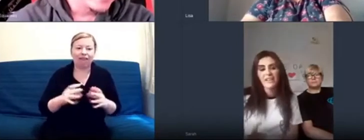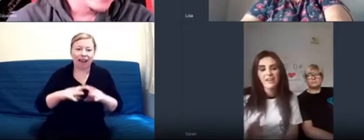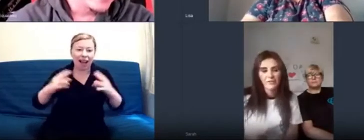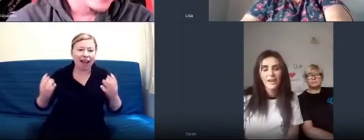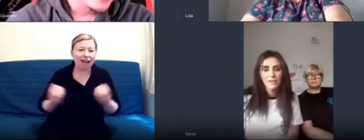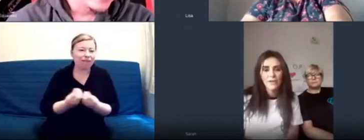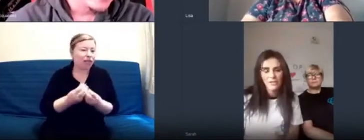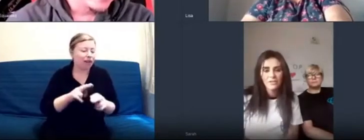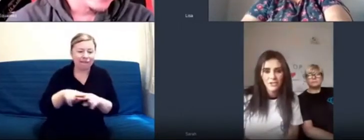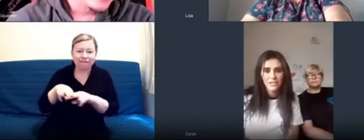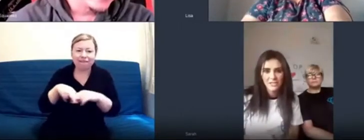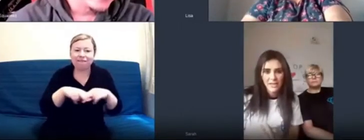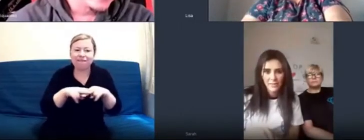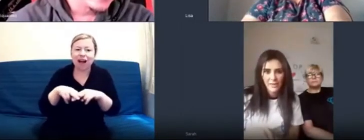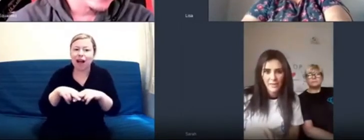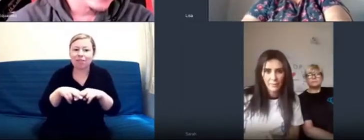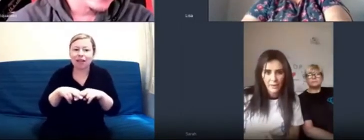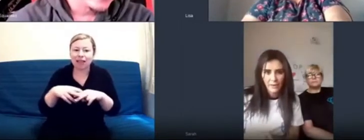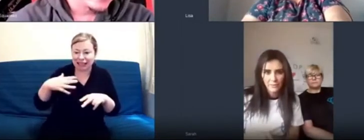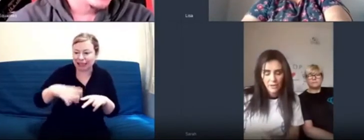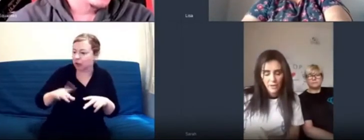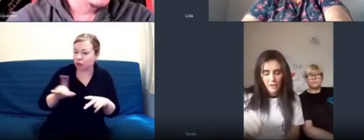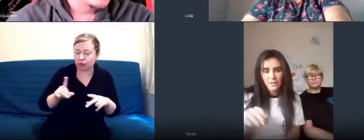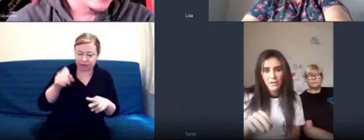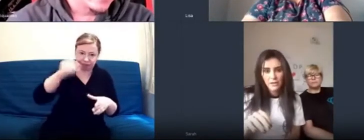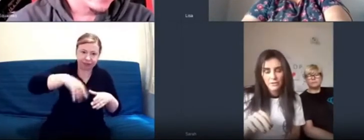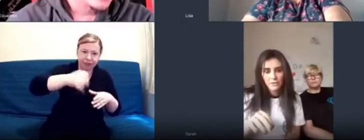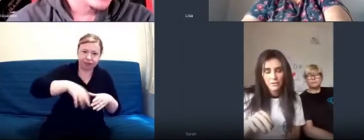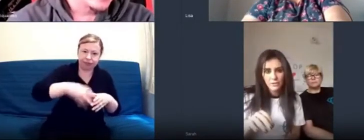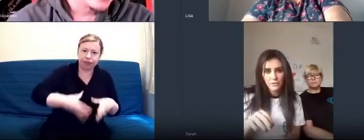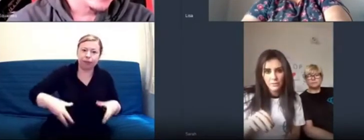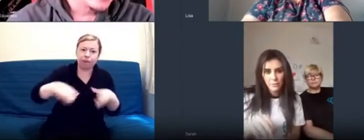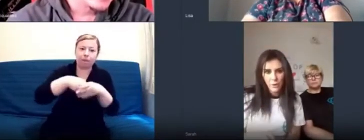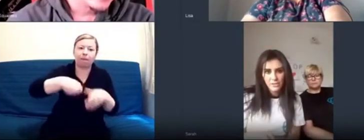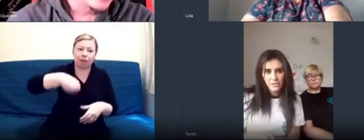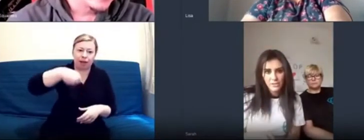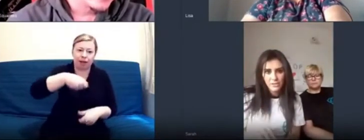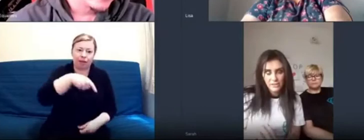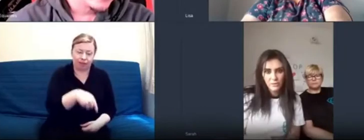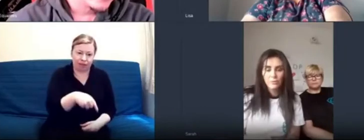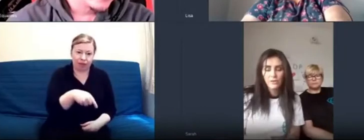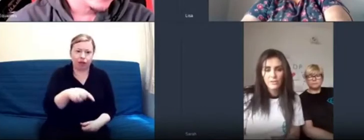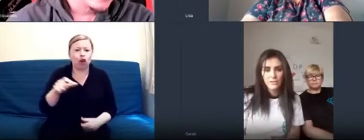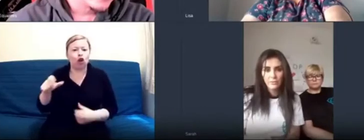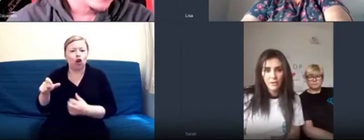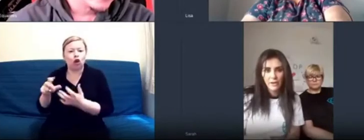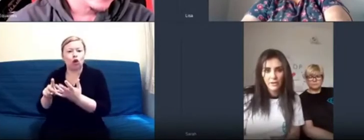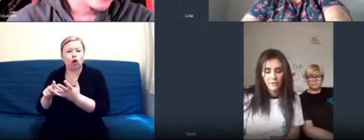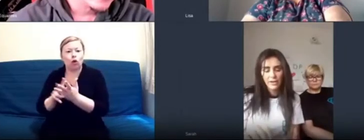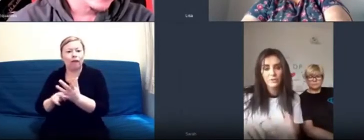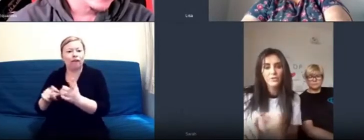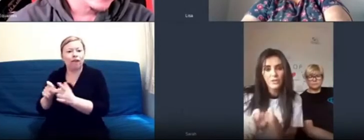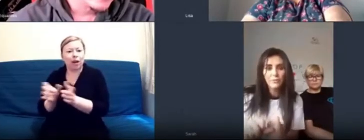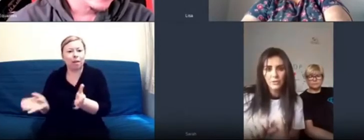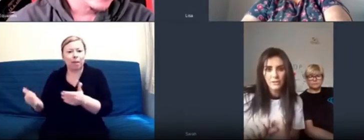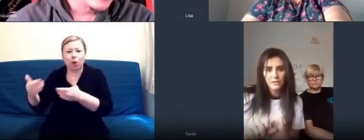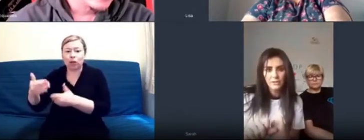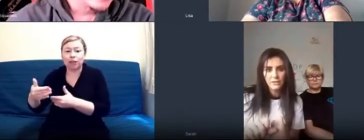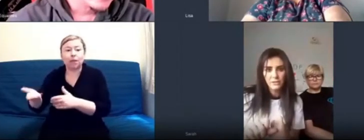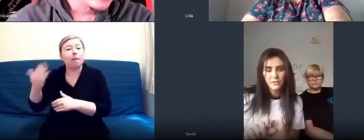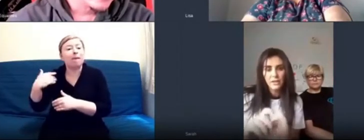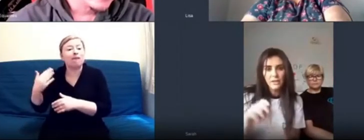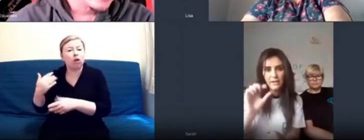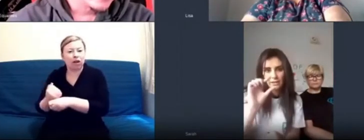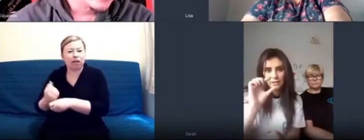that a family or an individual needs in that bag. The boxes, the COVID boxes that were coming out, they had no cleaning